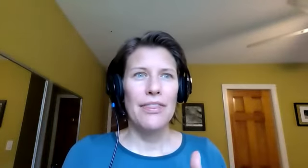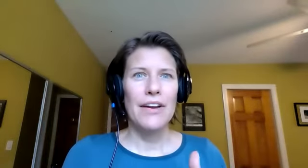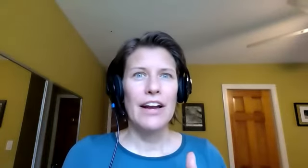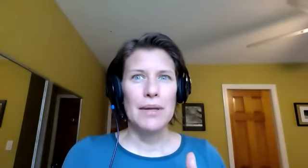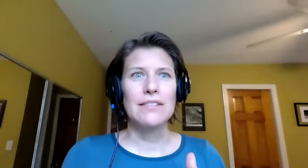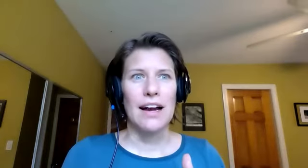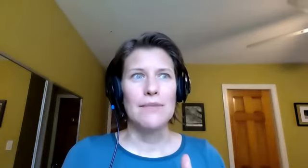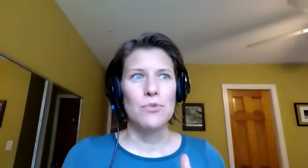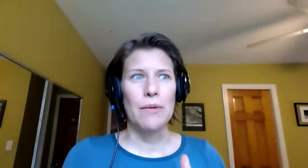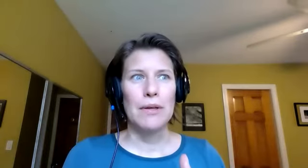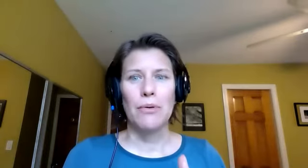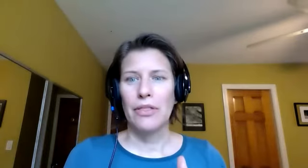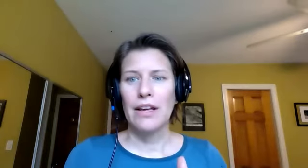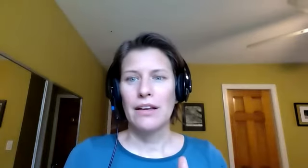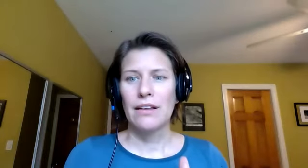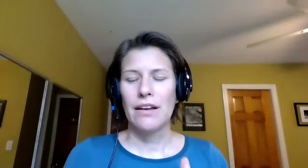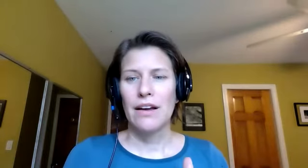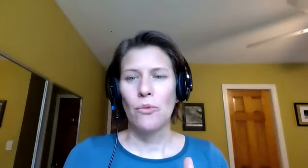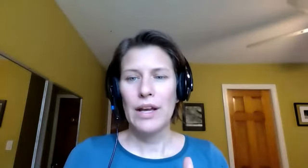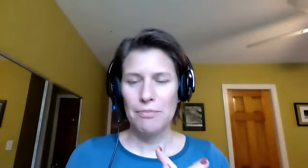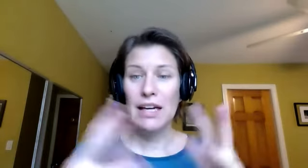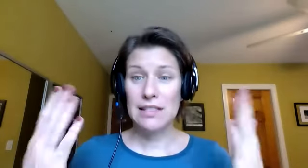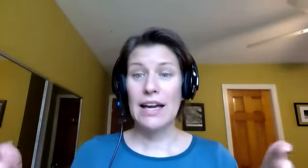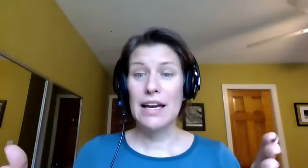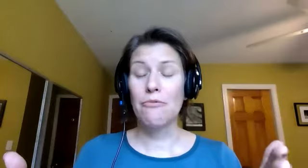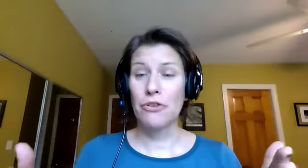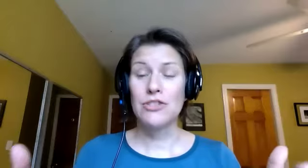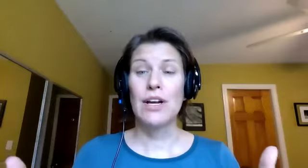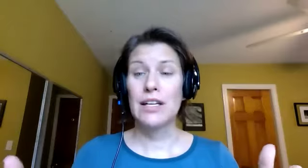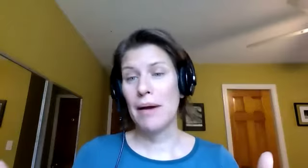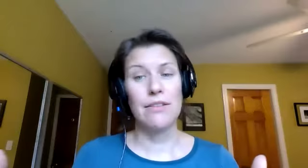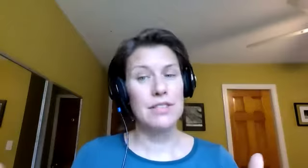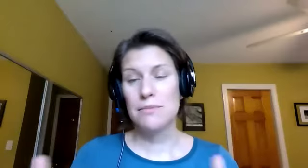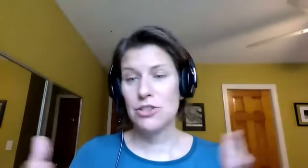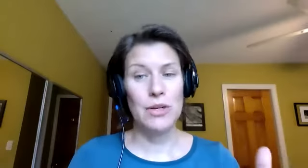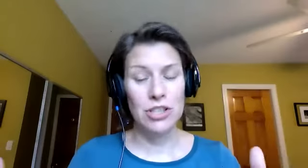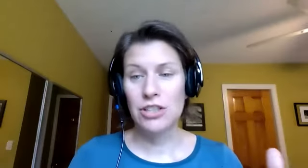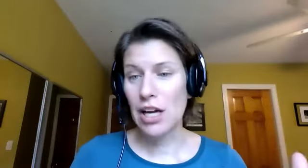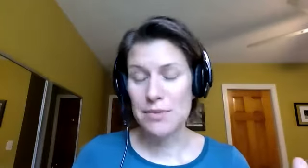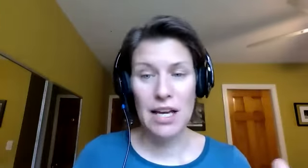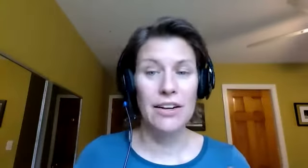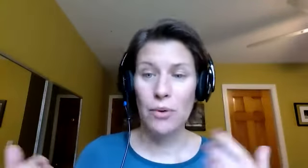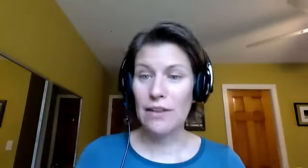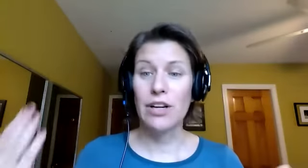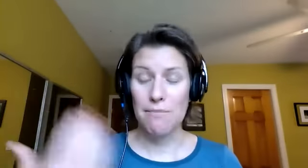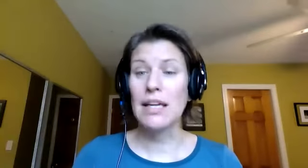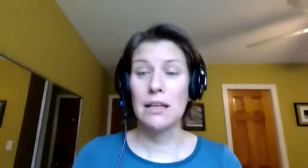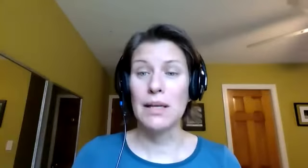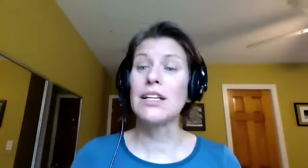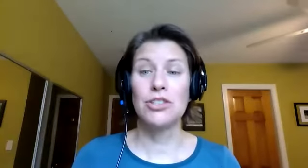there have been times where people think, uh, it, because I am frustrated about some situation on a job site or whatever, and I'm making a big issue